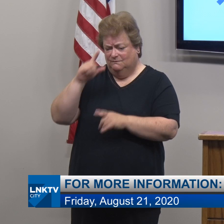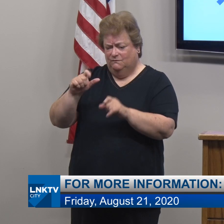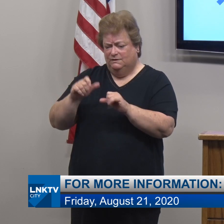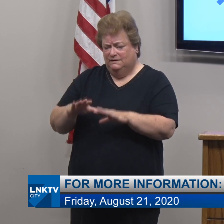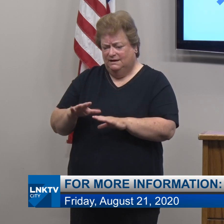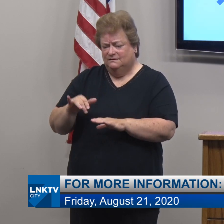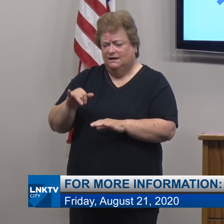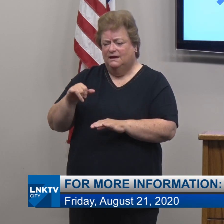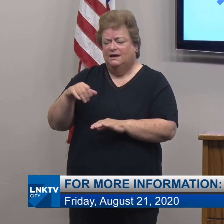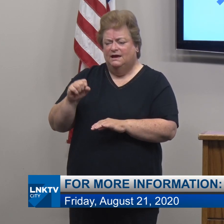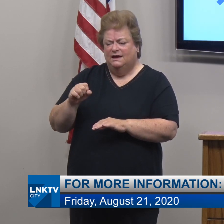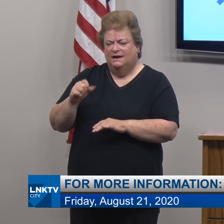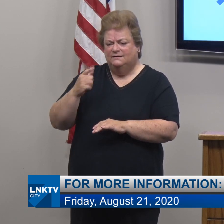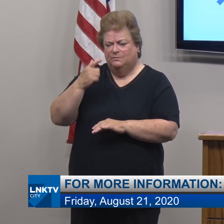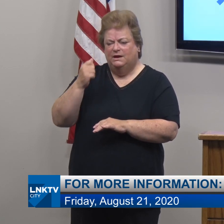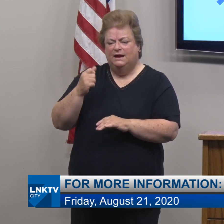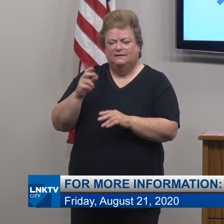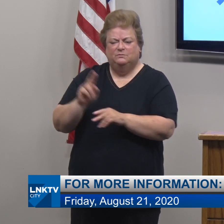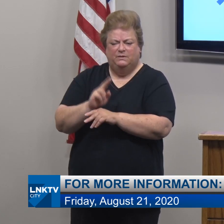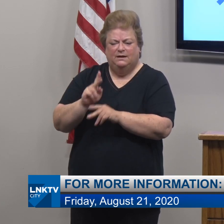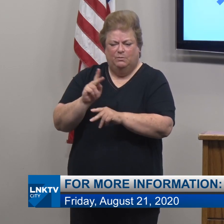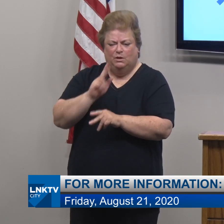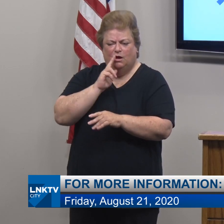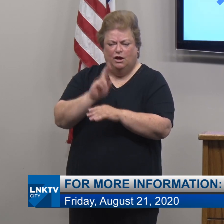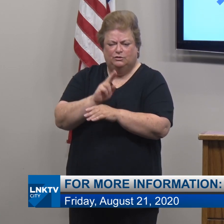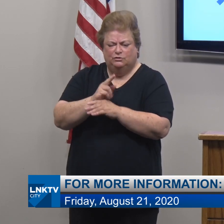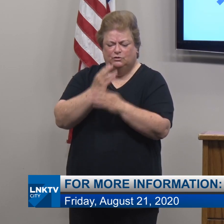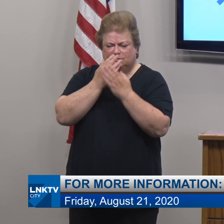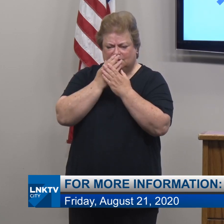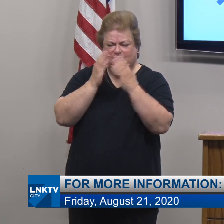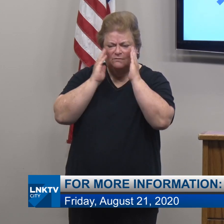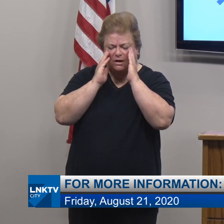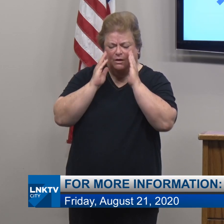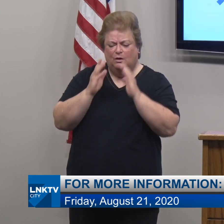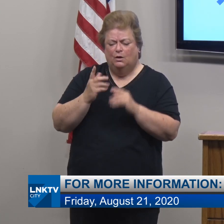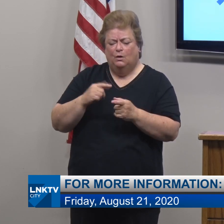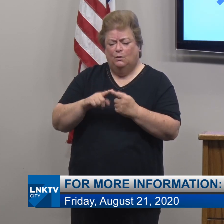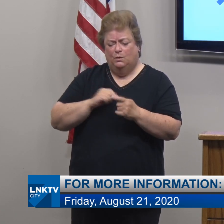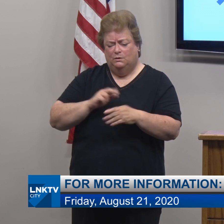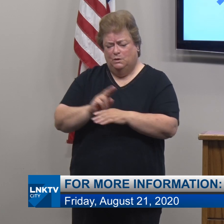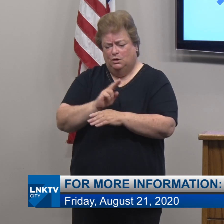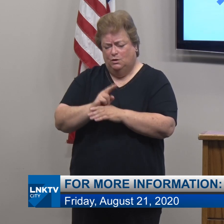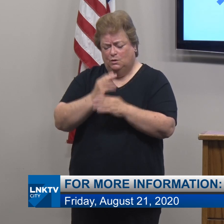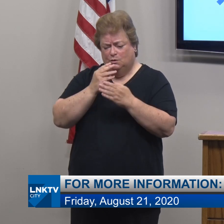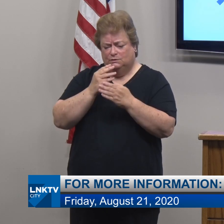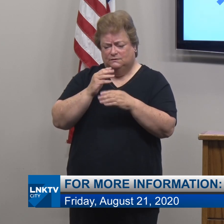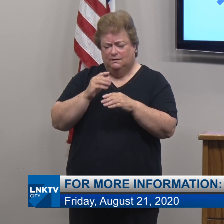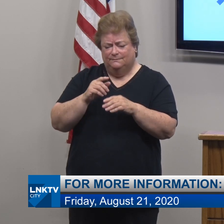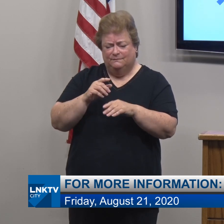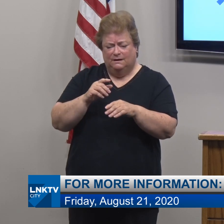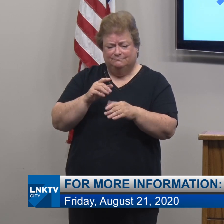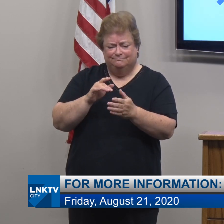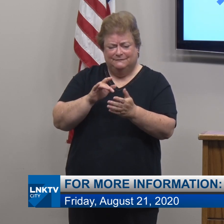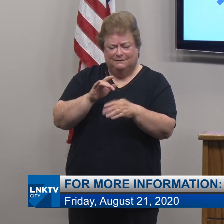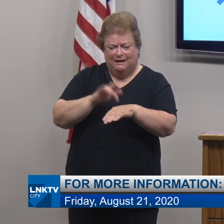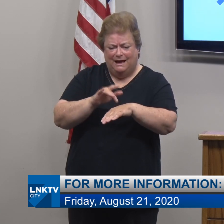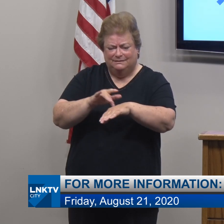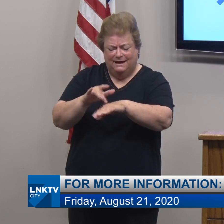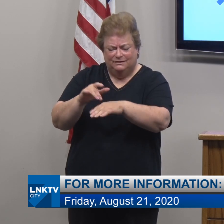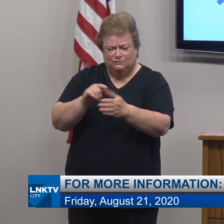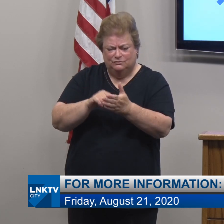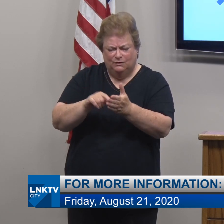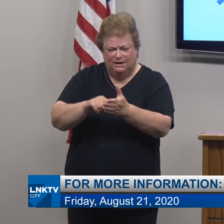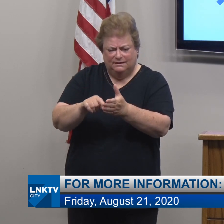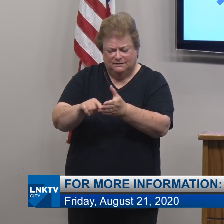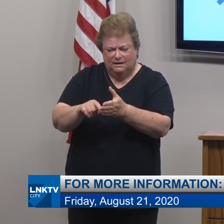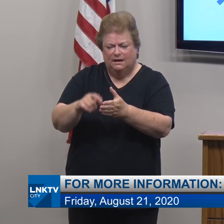the increased use of face coverings. When we do contact tracing, we are identifying fewer people as close contacts because